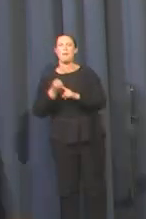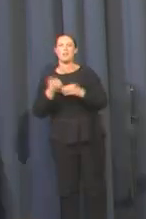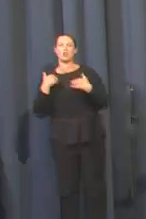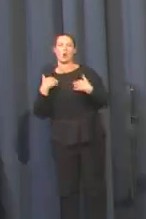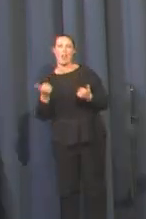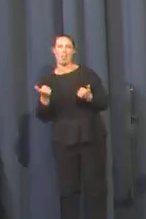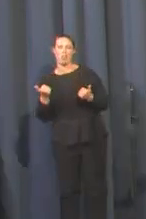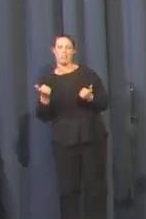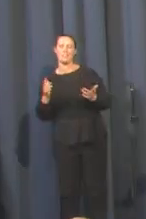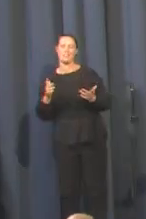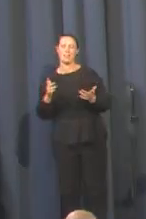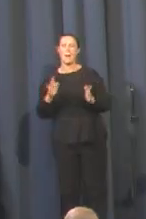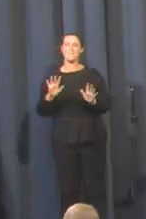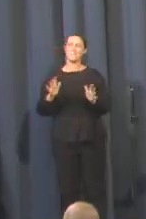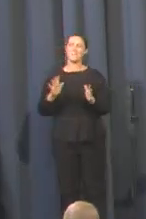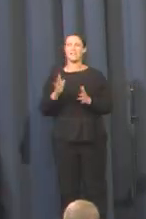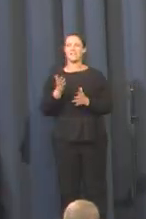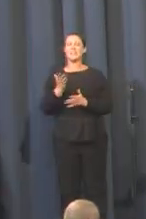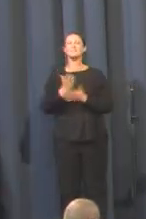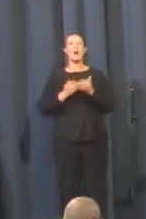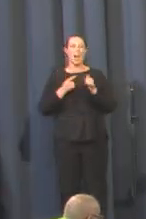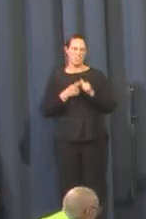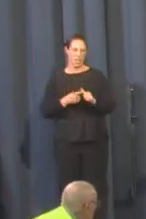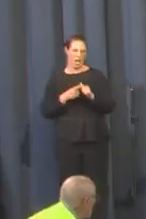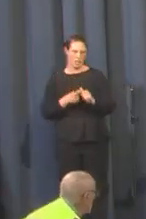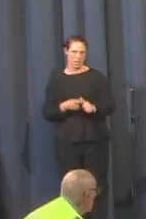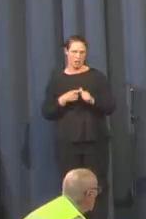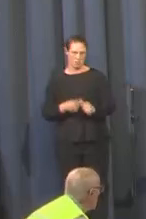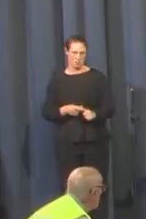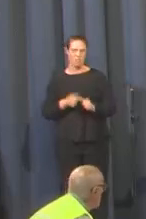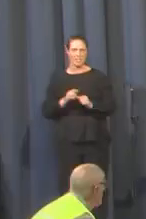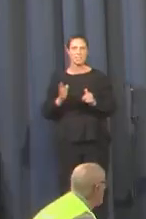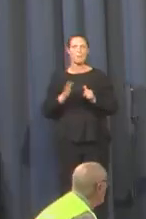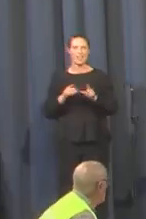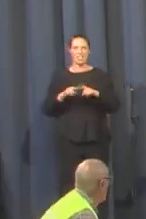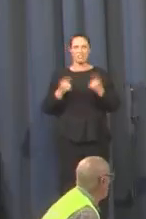In part, there's a lot of others potentially as well, but those are some of the main ones.